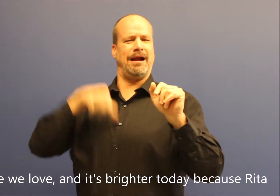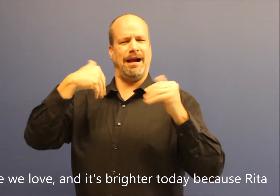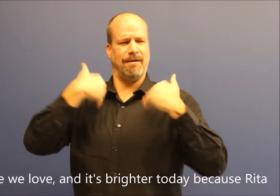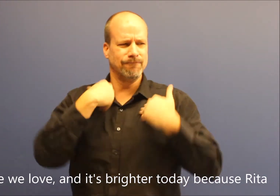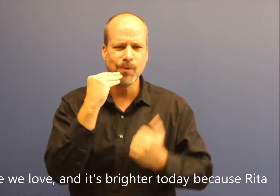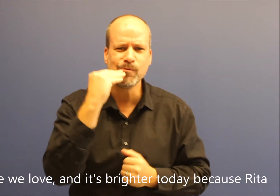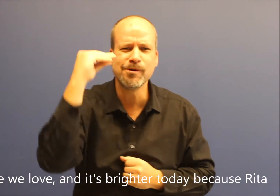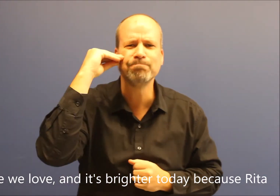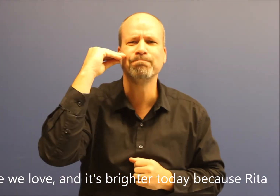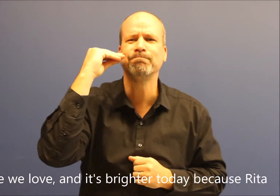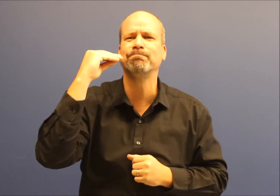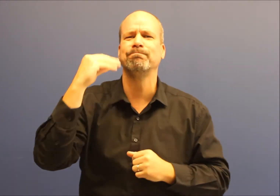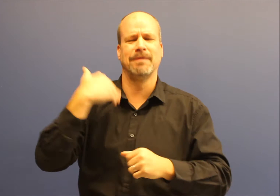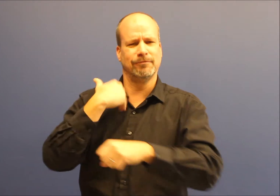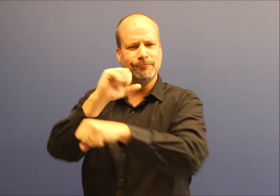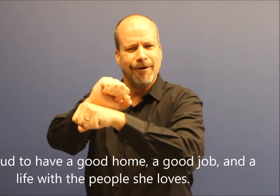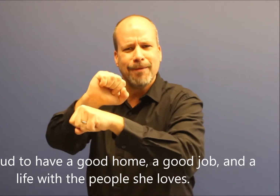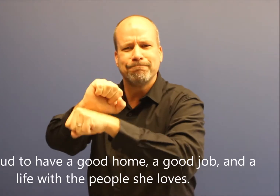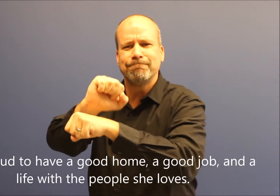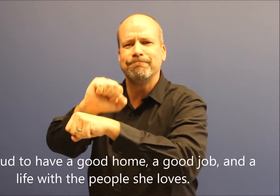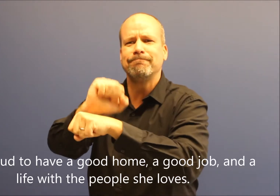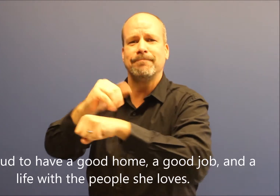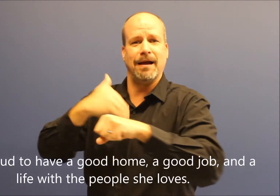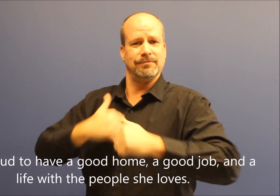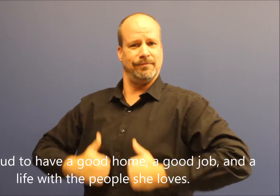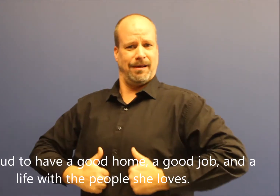because Rita is so proud to have a good home,